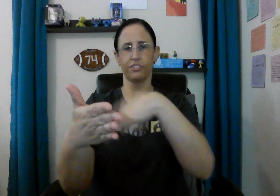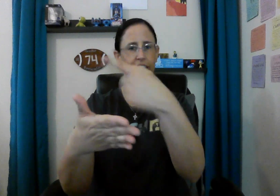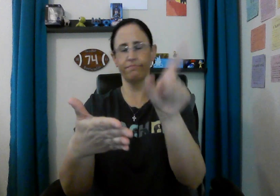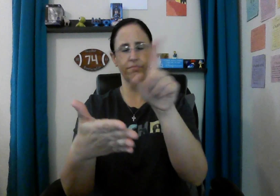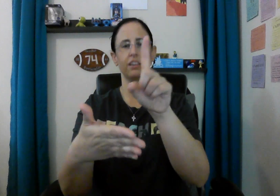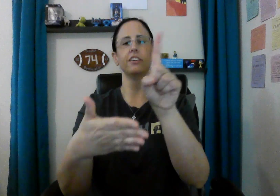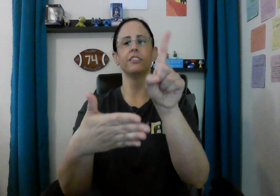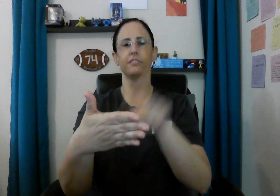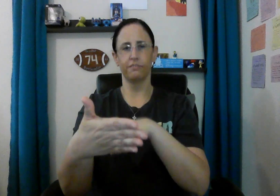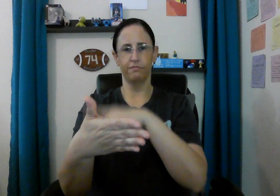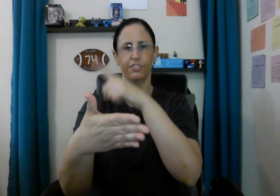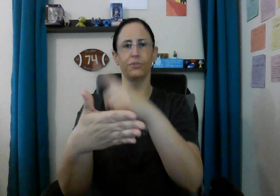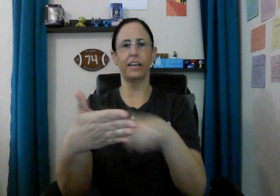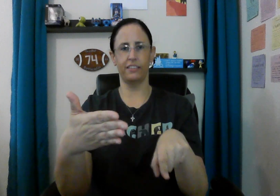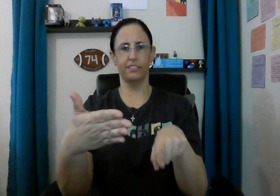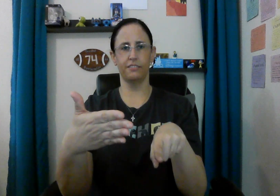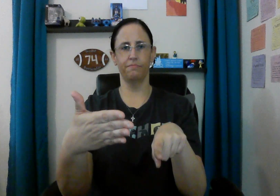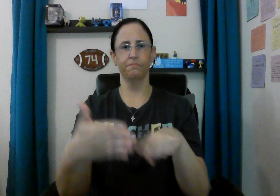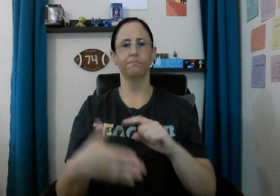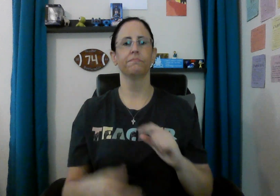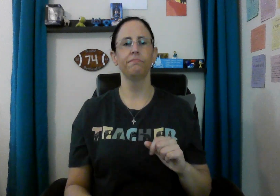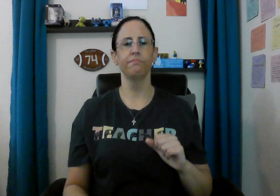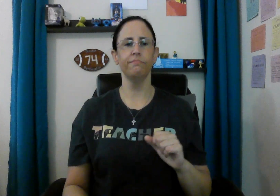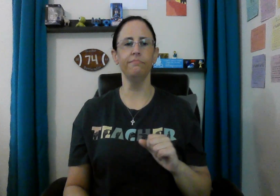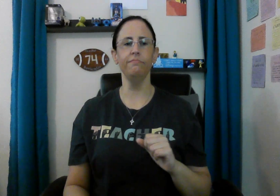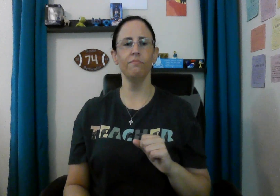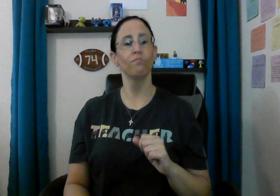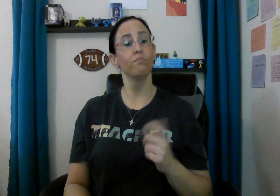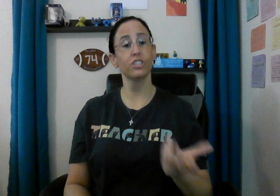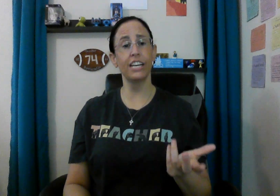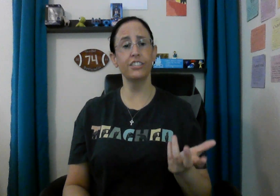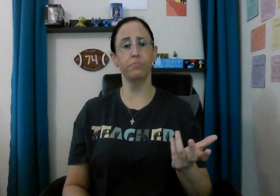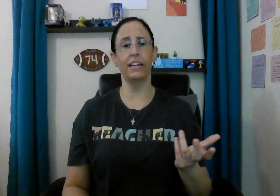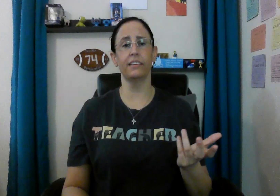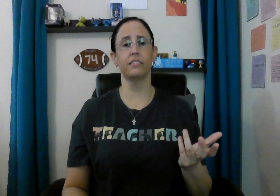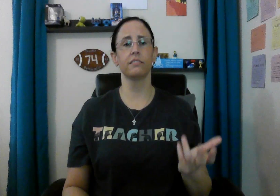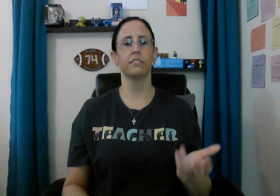like do an X. Change of plans.